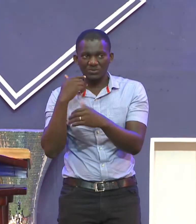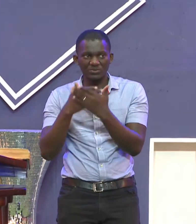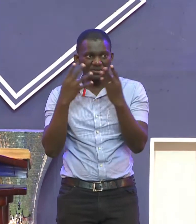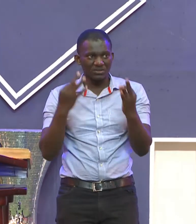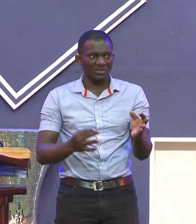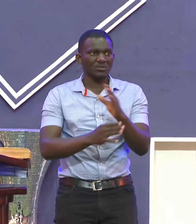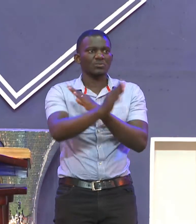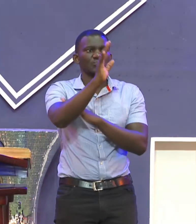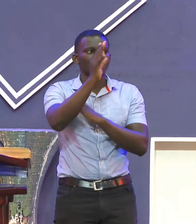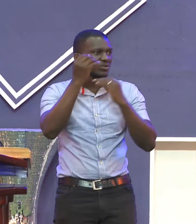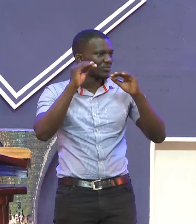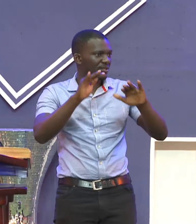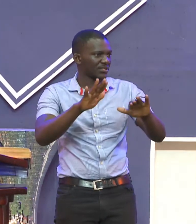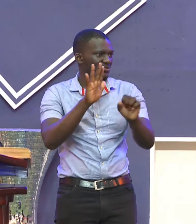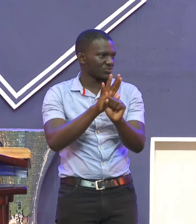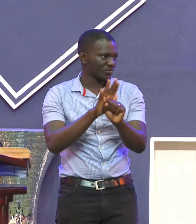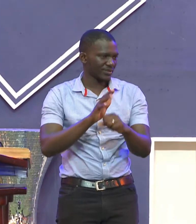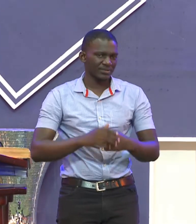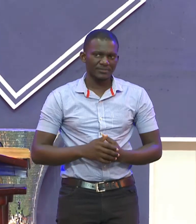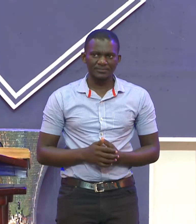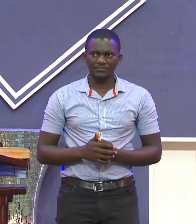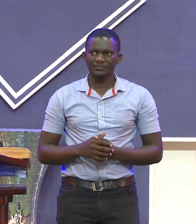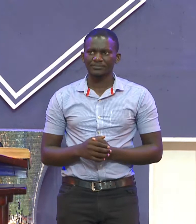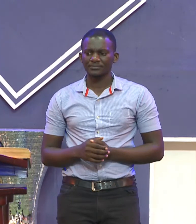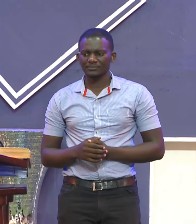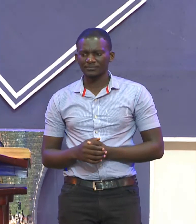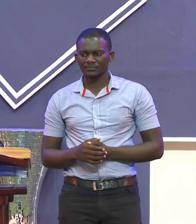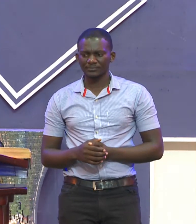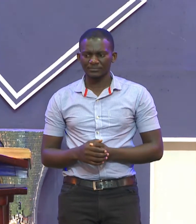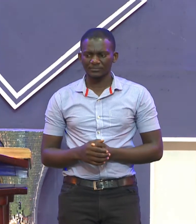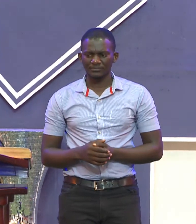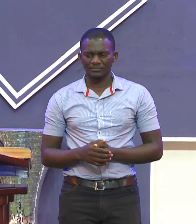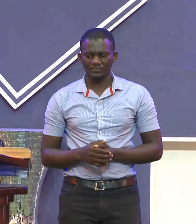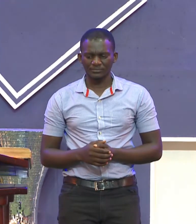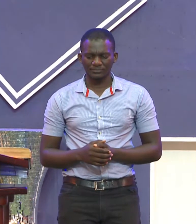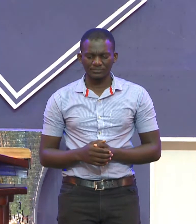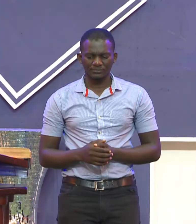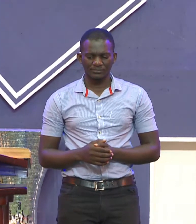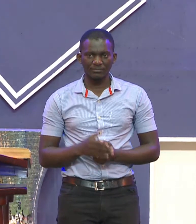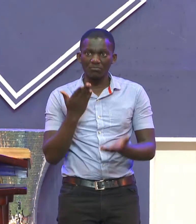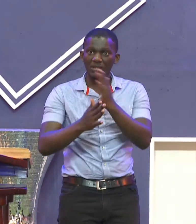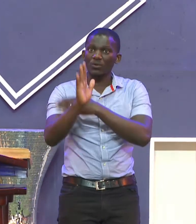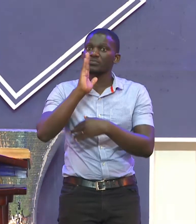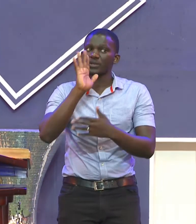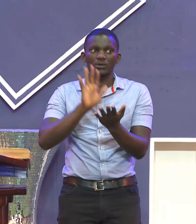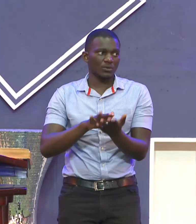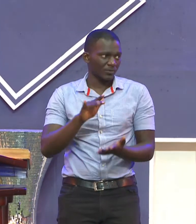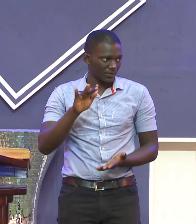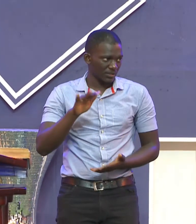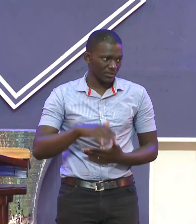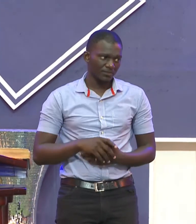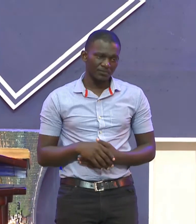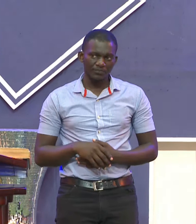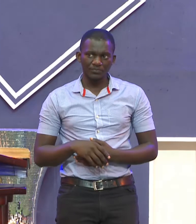And to the people that have come here physically, may God bless you so much. May God be